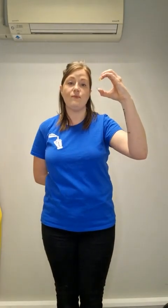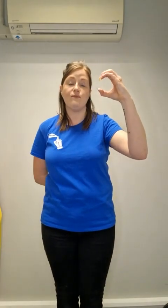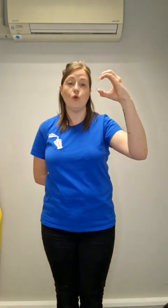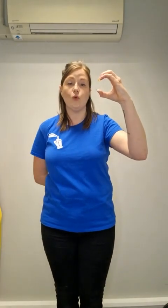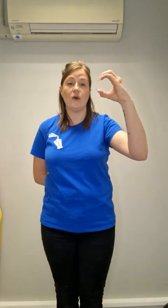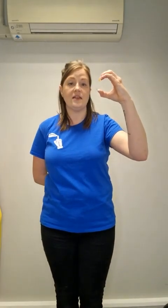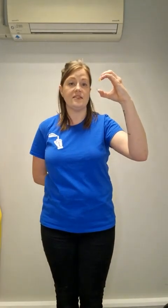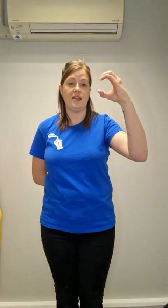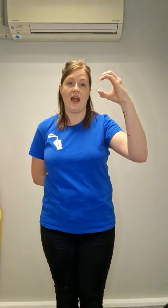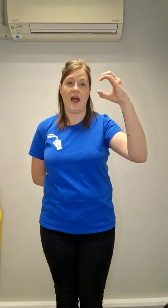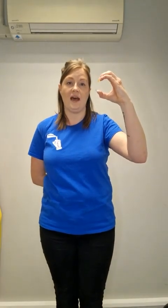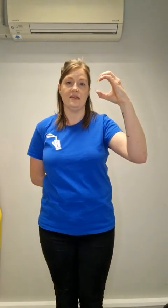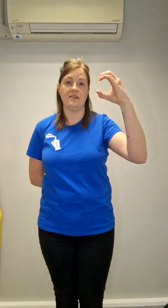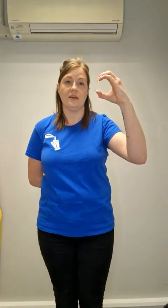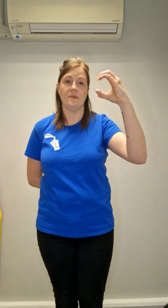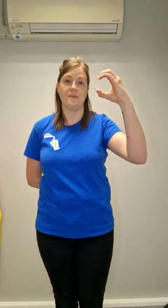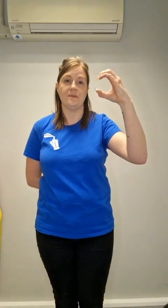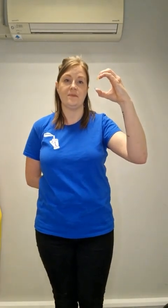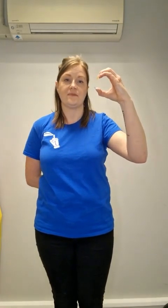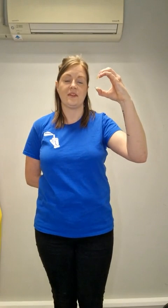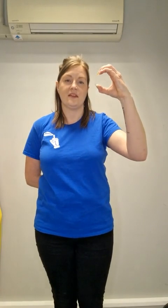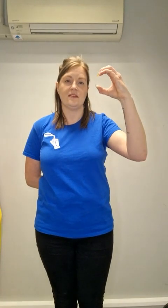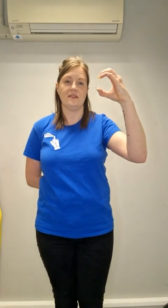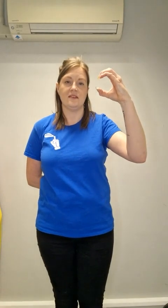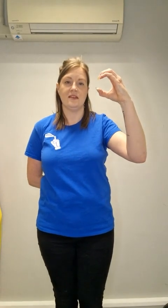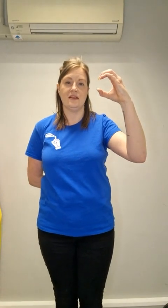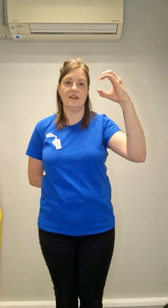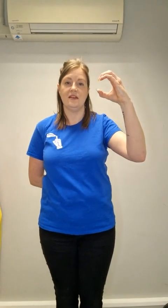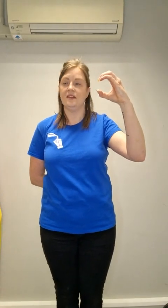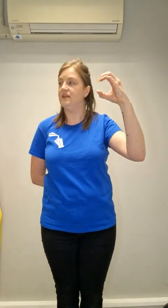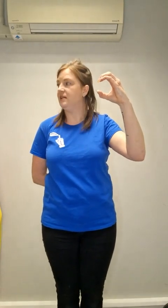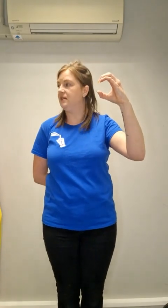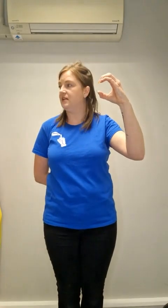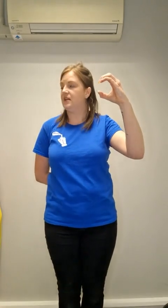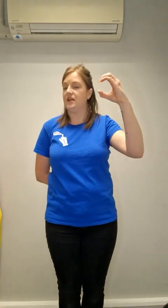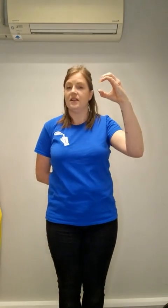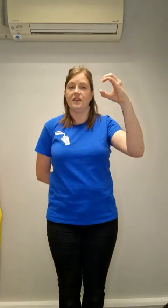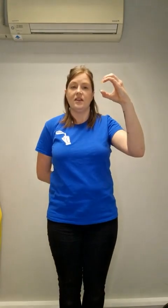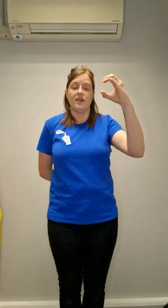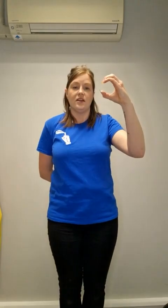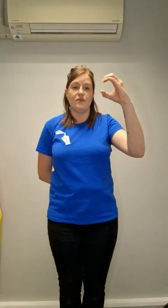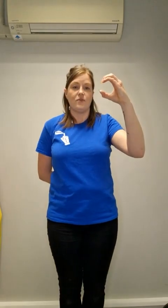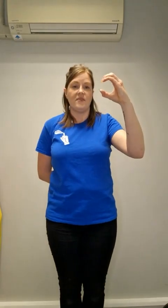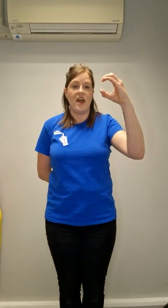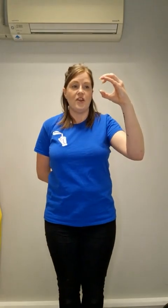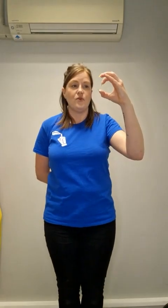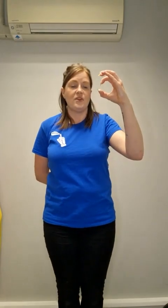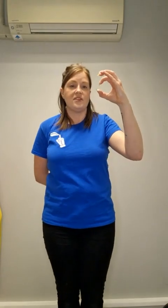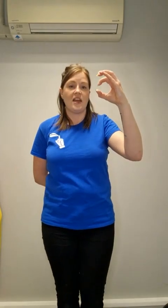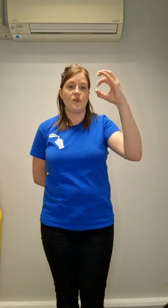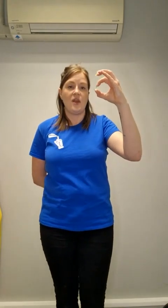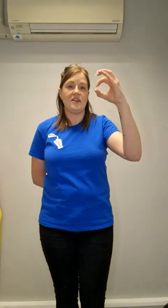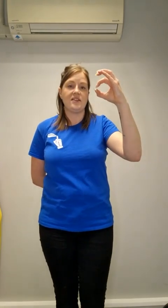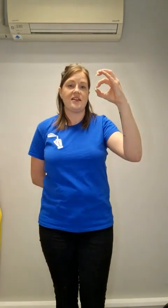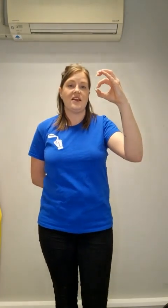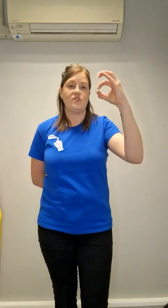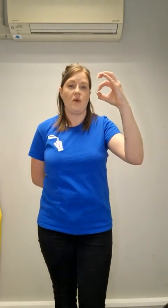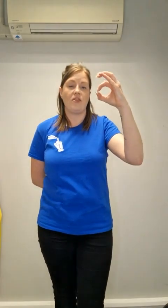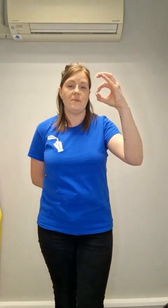full C hand. From there, you can take your index and your thumb to